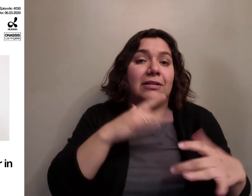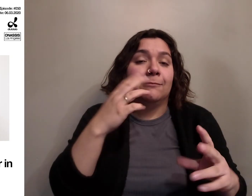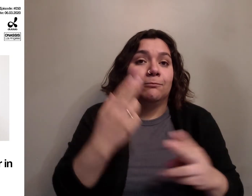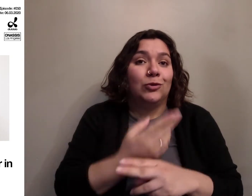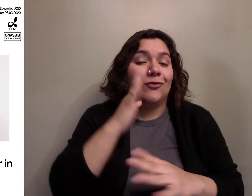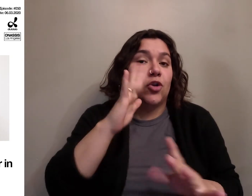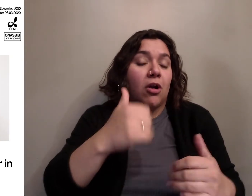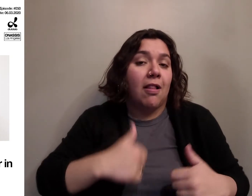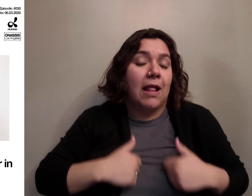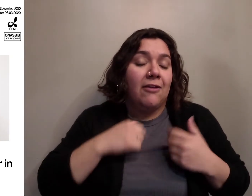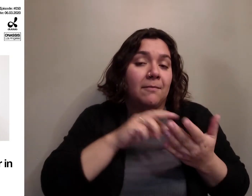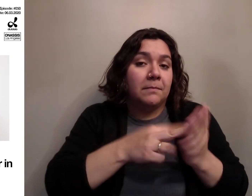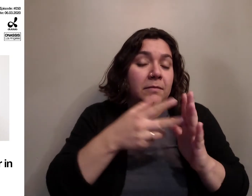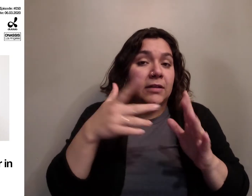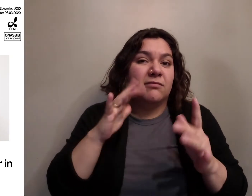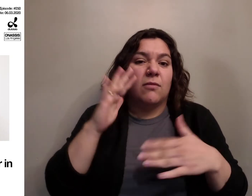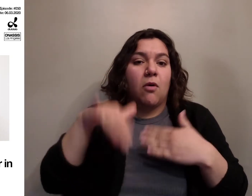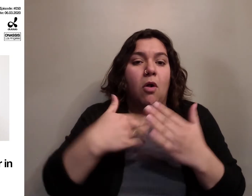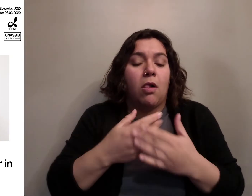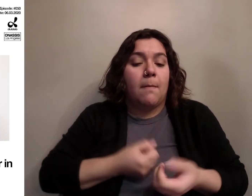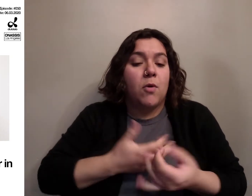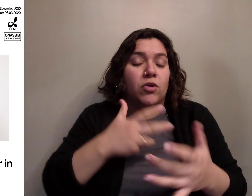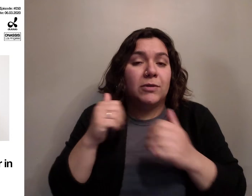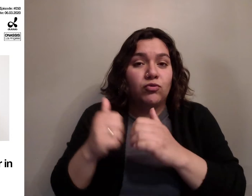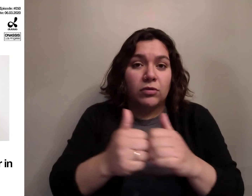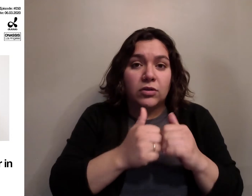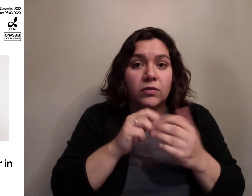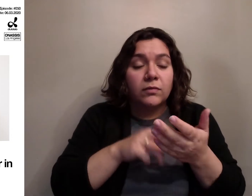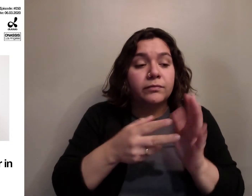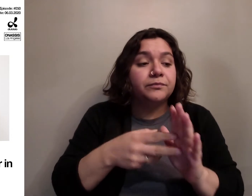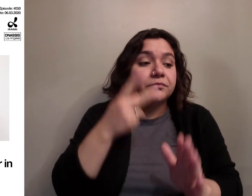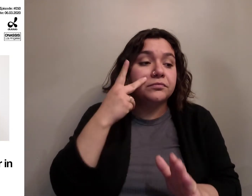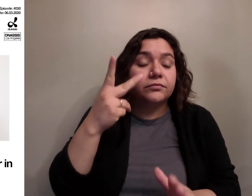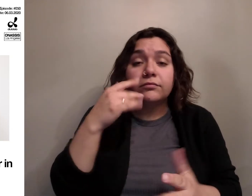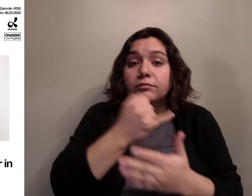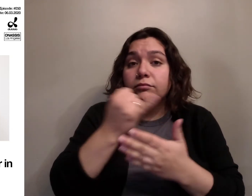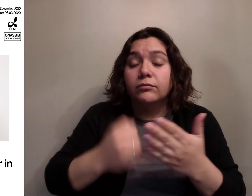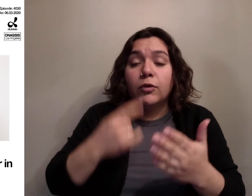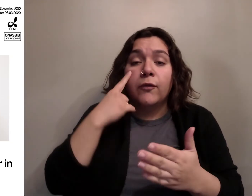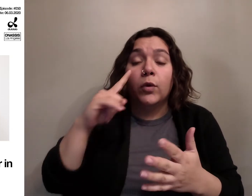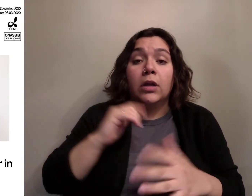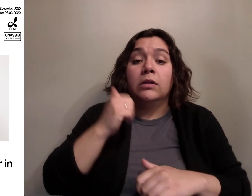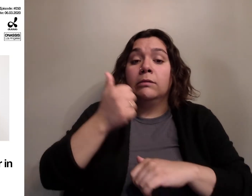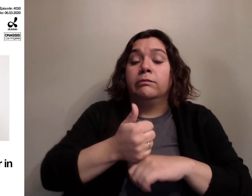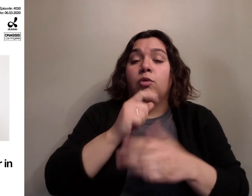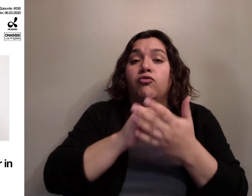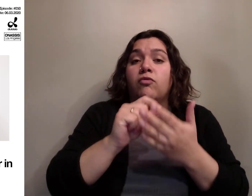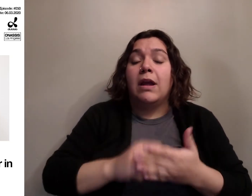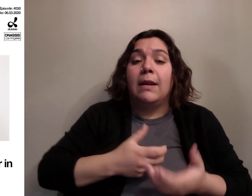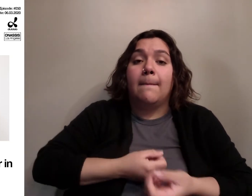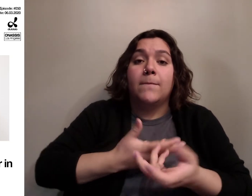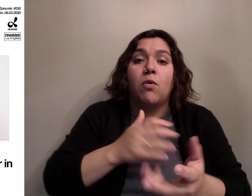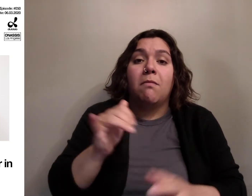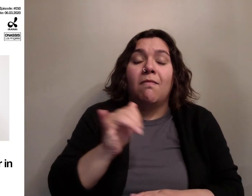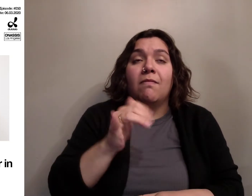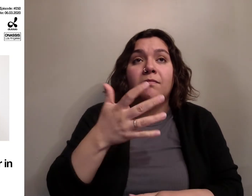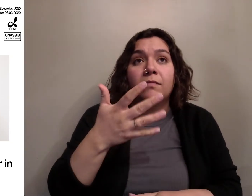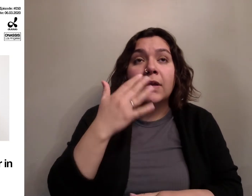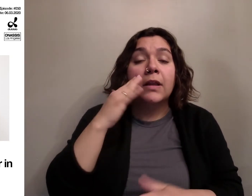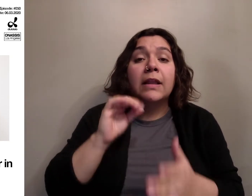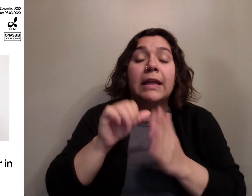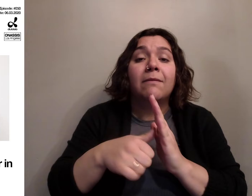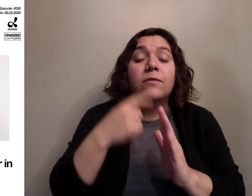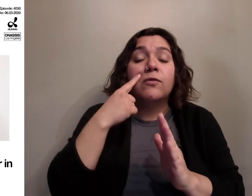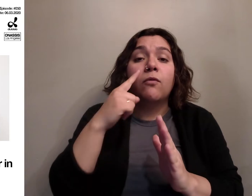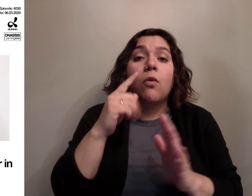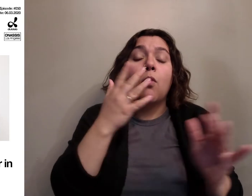and the actions that she took in her life was bring poets together and and to see the art of